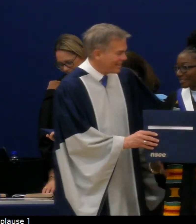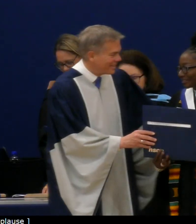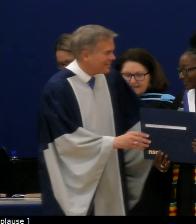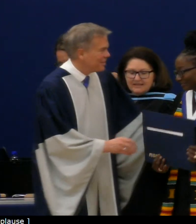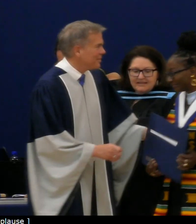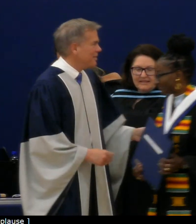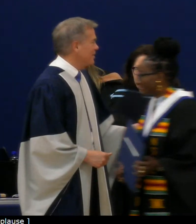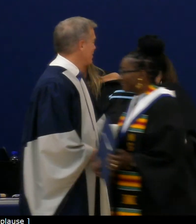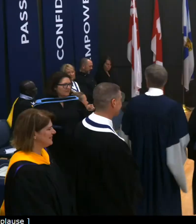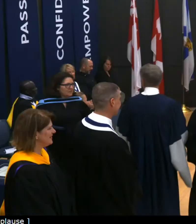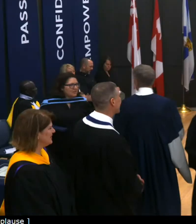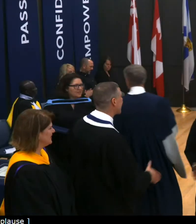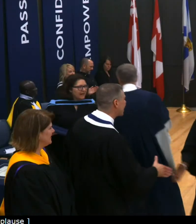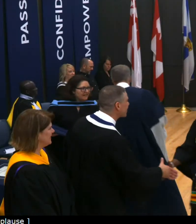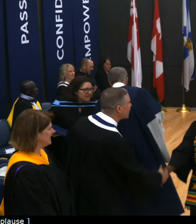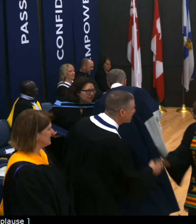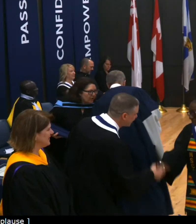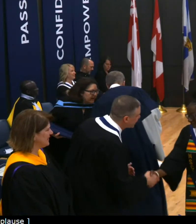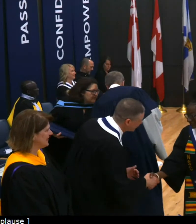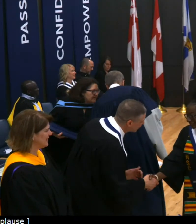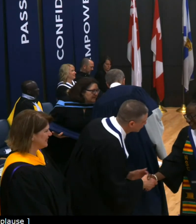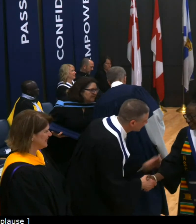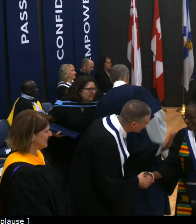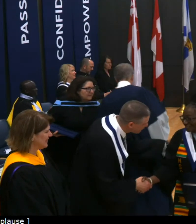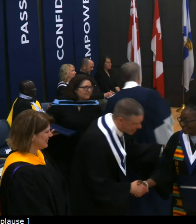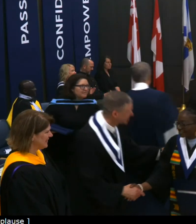Hartwell Eloisi.